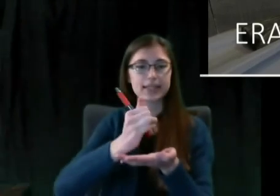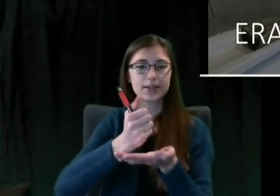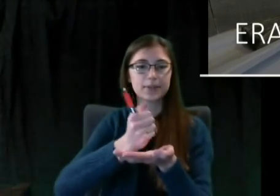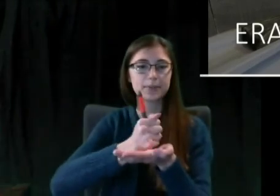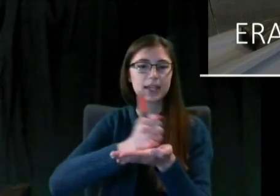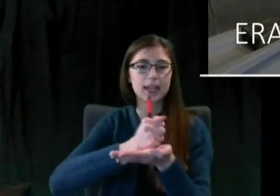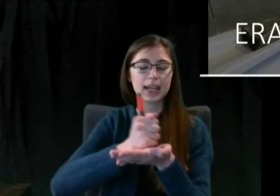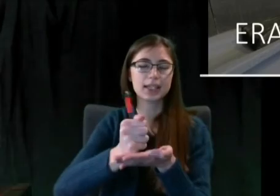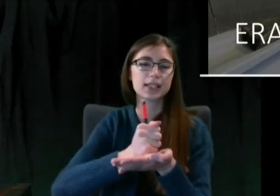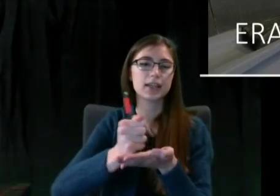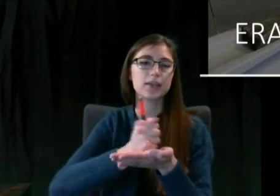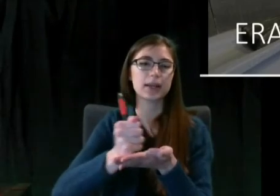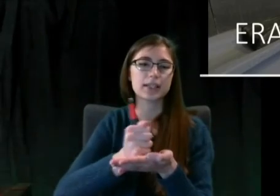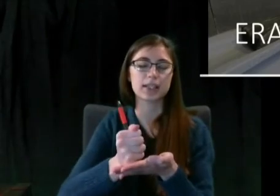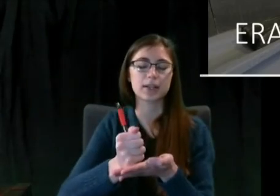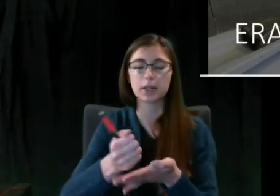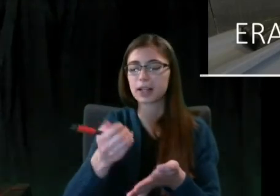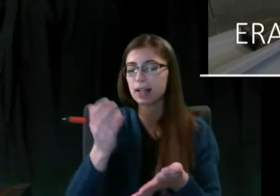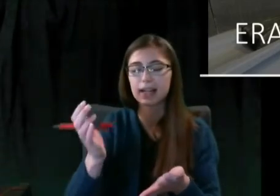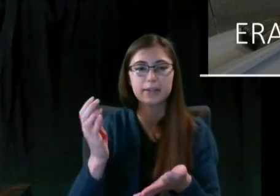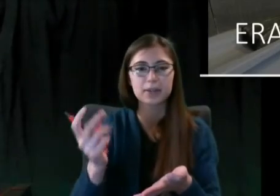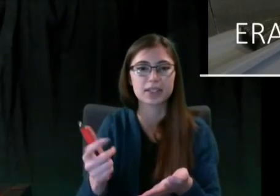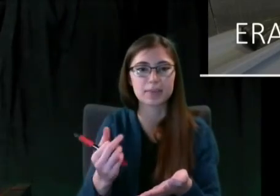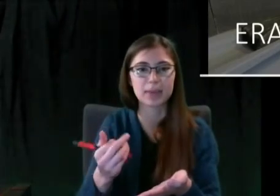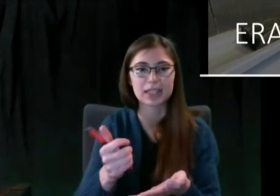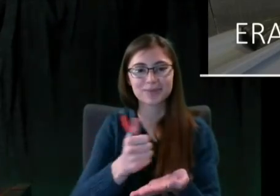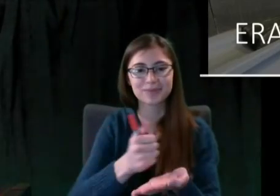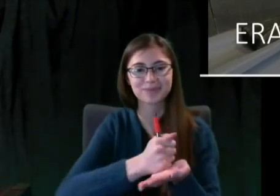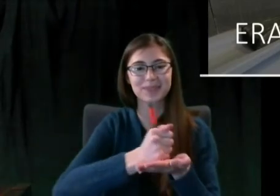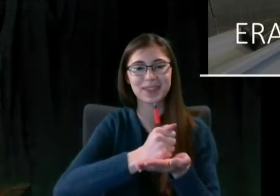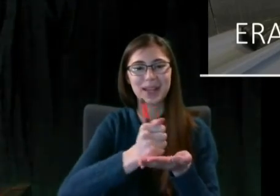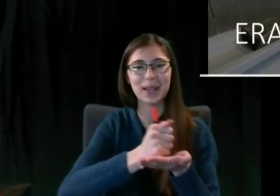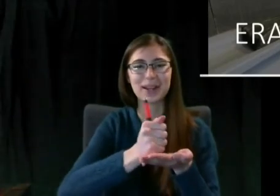down and erasing your work. I know this is a pen. Erase.